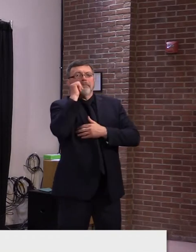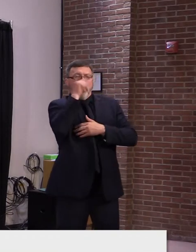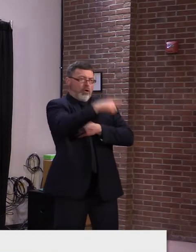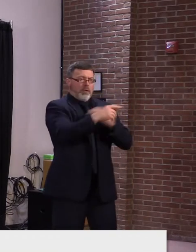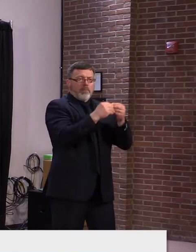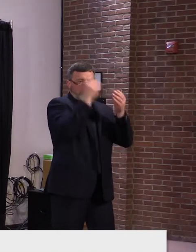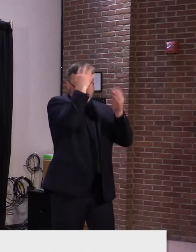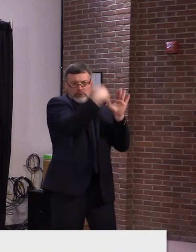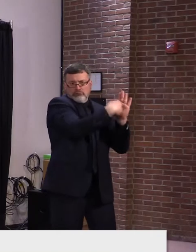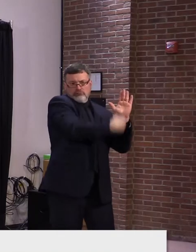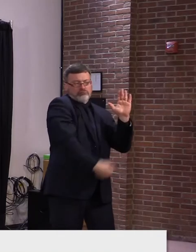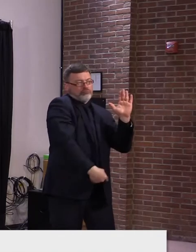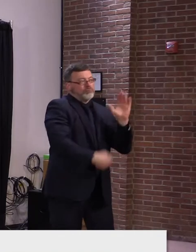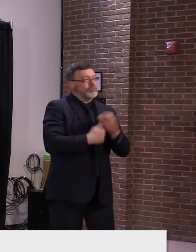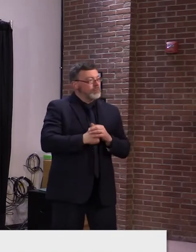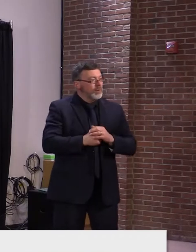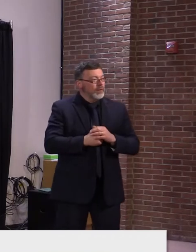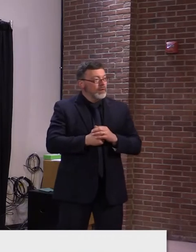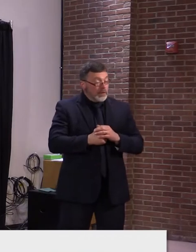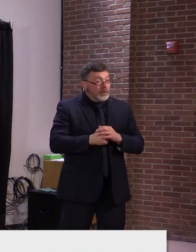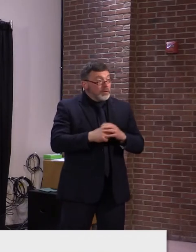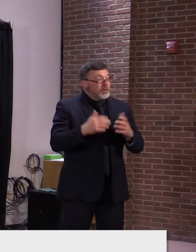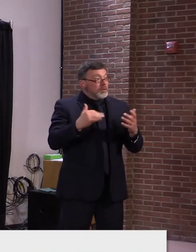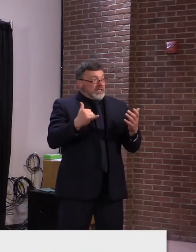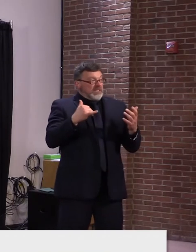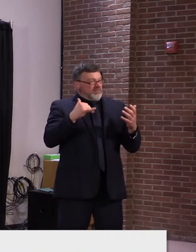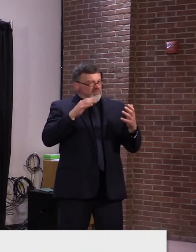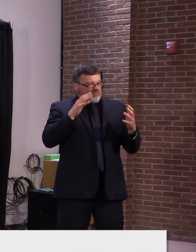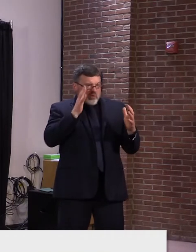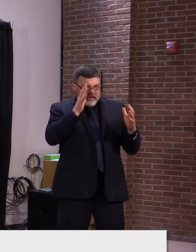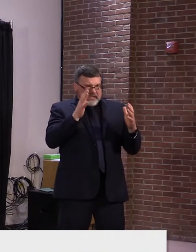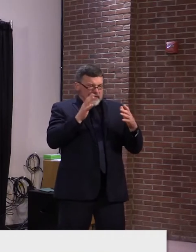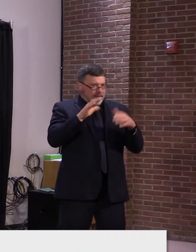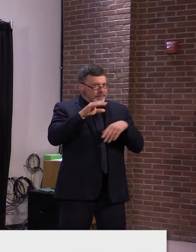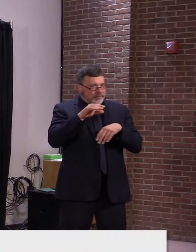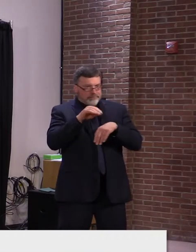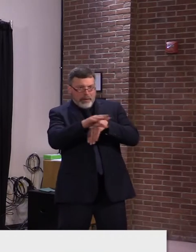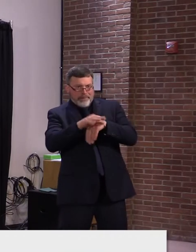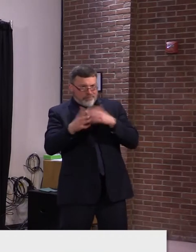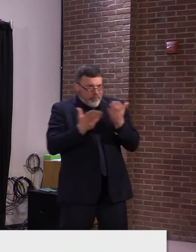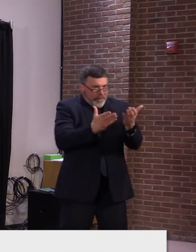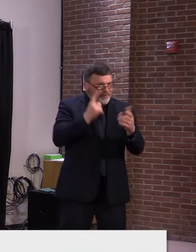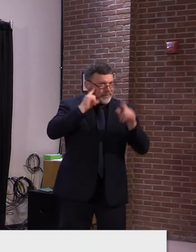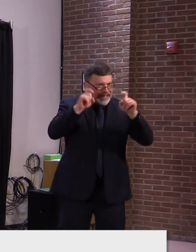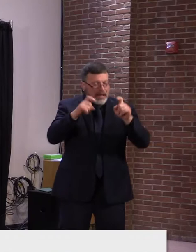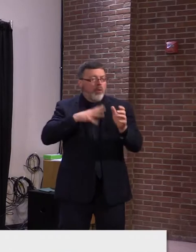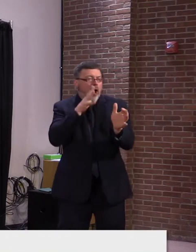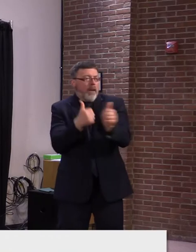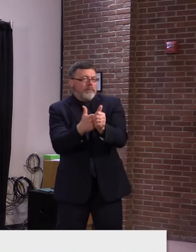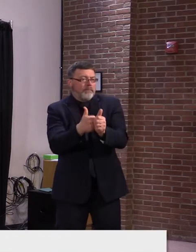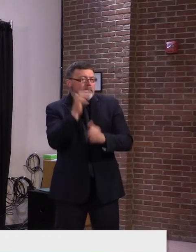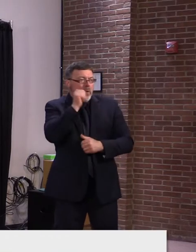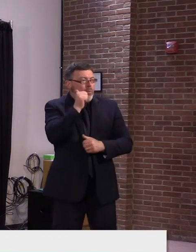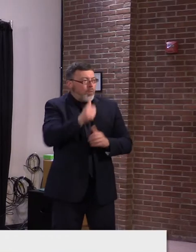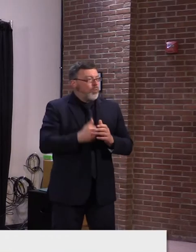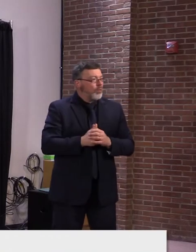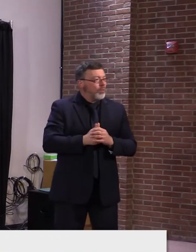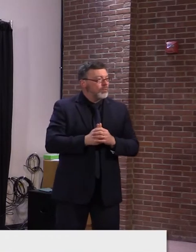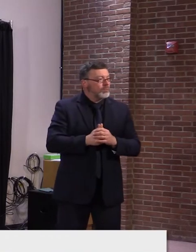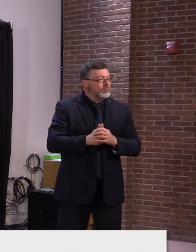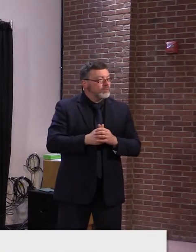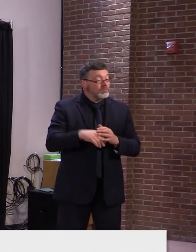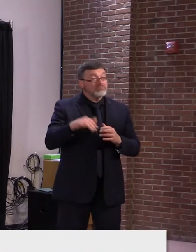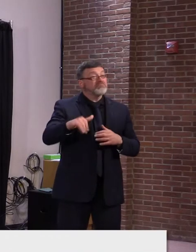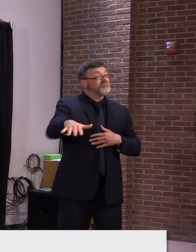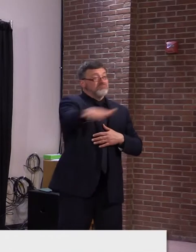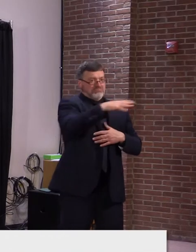for Vermonters. When there is less virus in our communities, there is less of a chance that you might be infected and